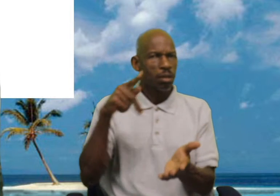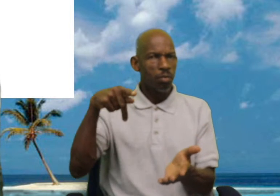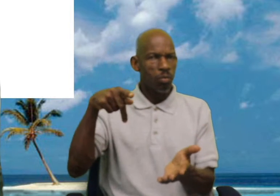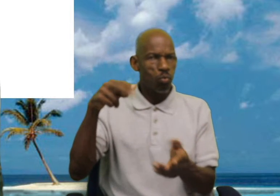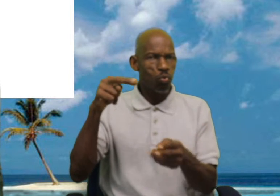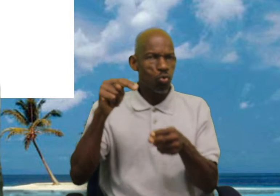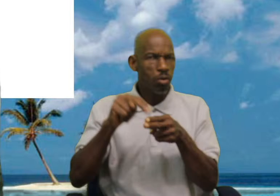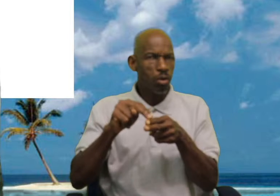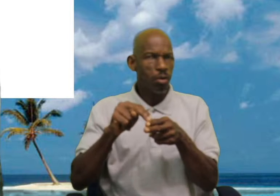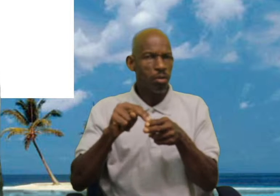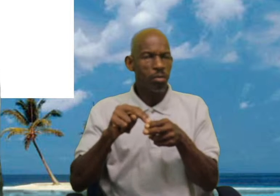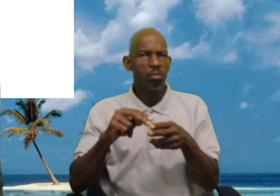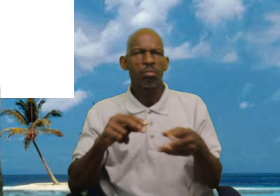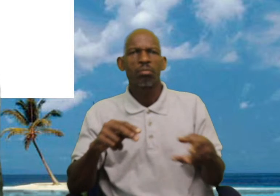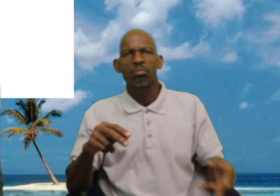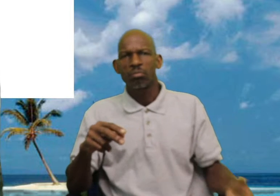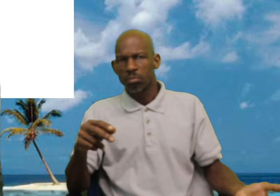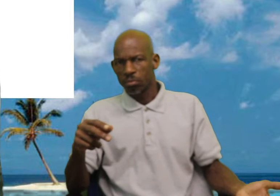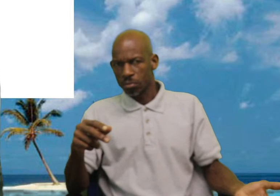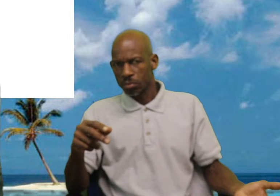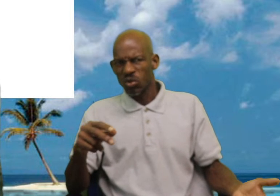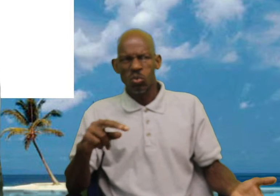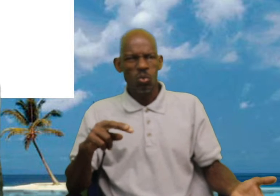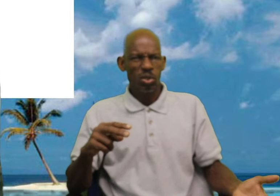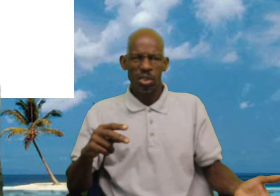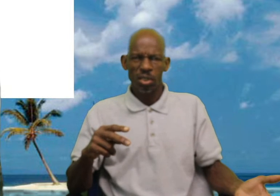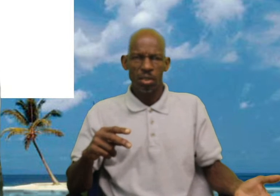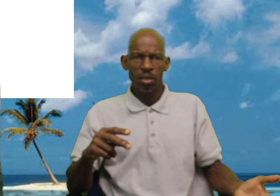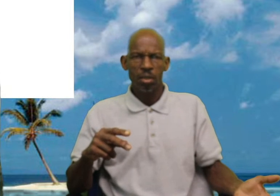a pronoun replaces